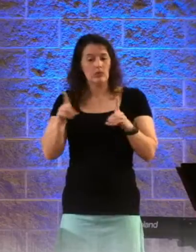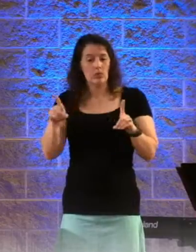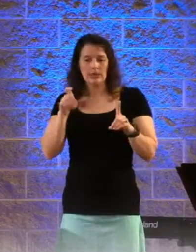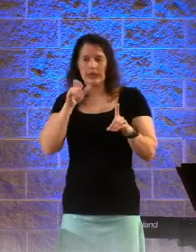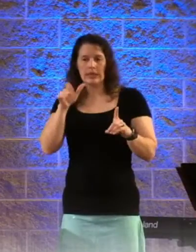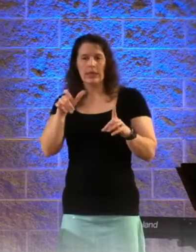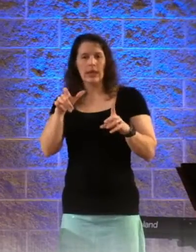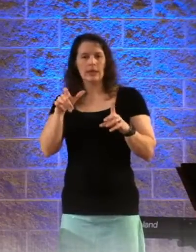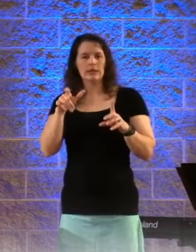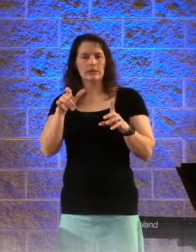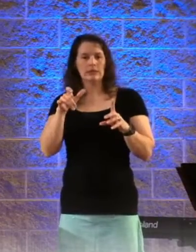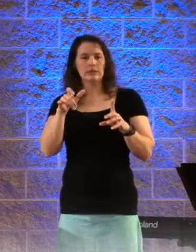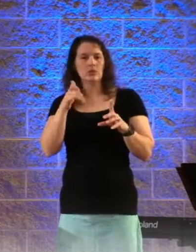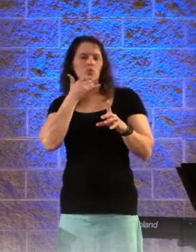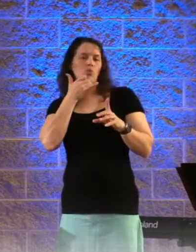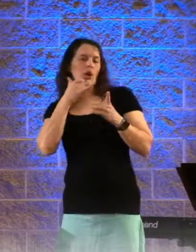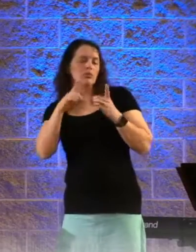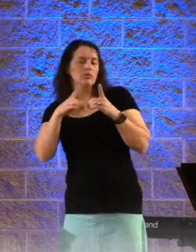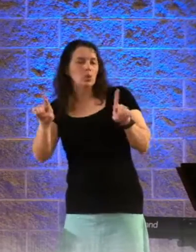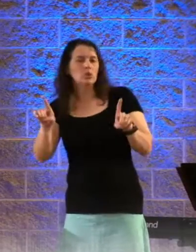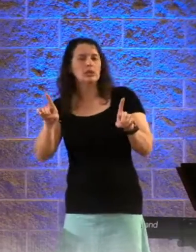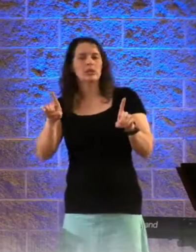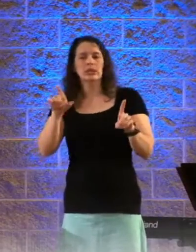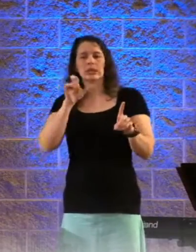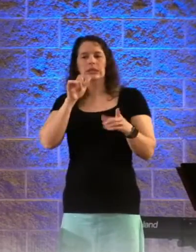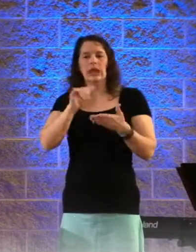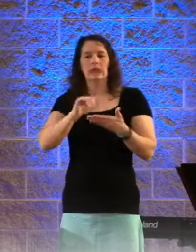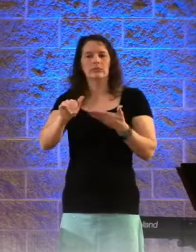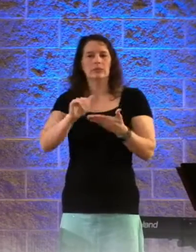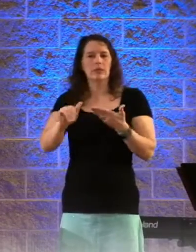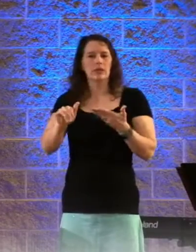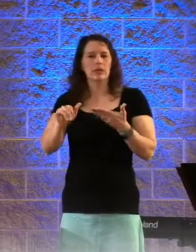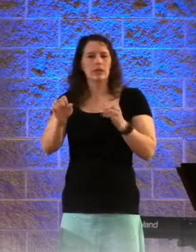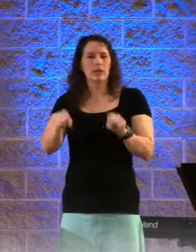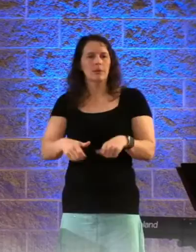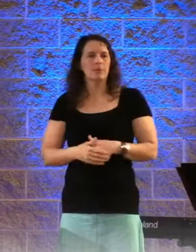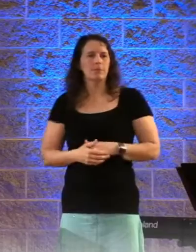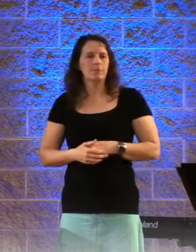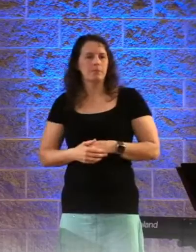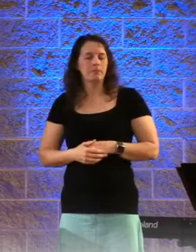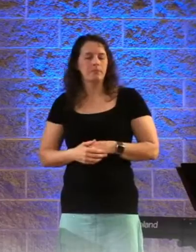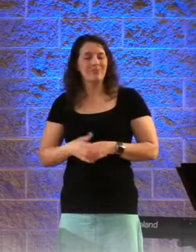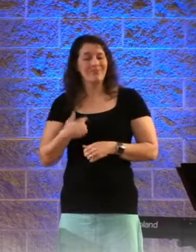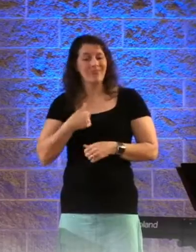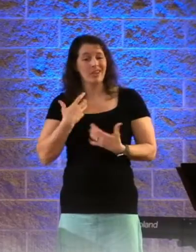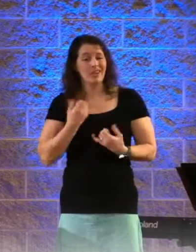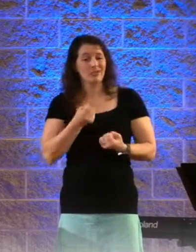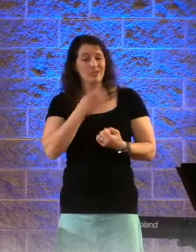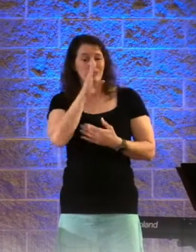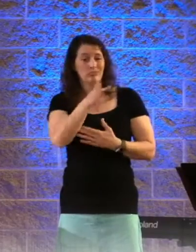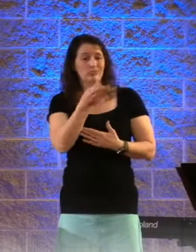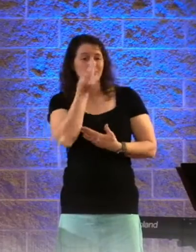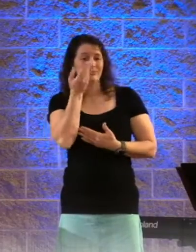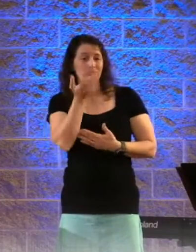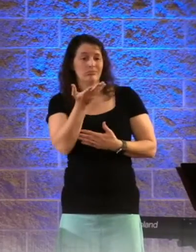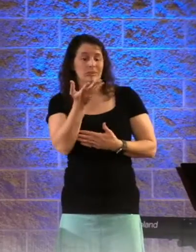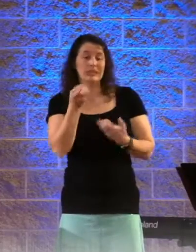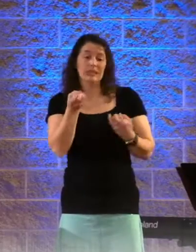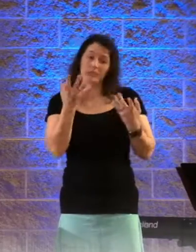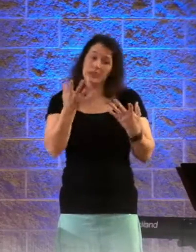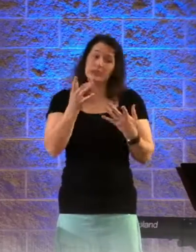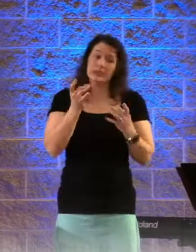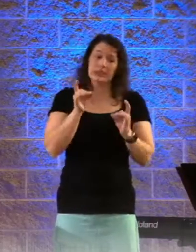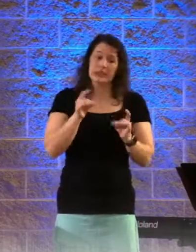unlawful divorce as if it's the unpardonable sin. And I have to have the courage to tell you that, quite frankly, as much as I